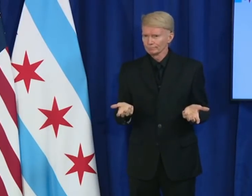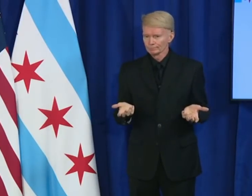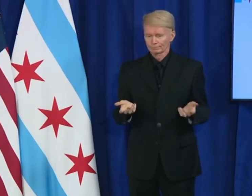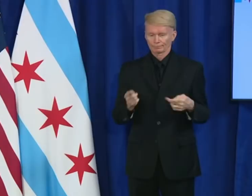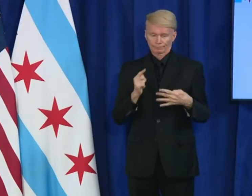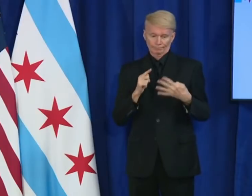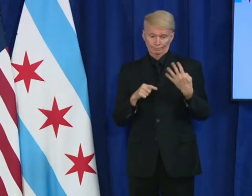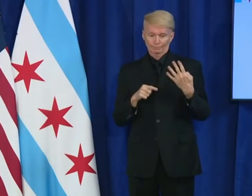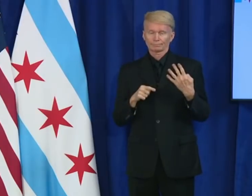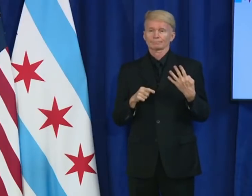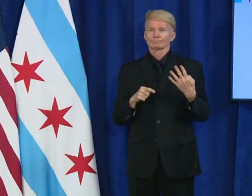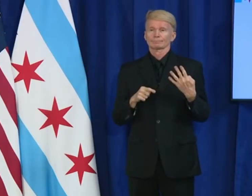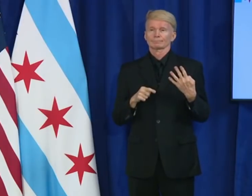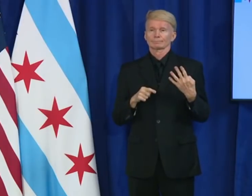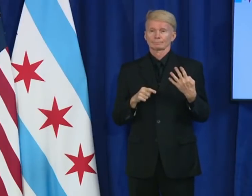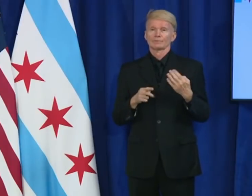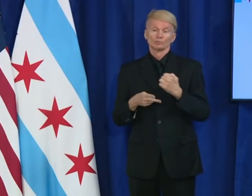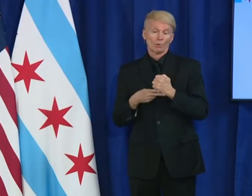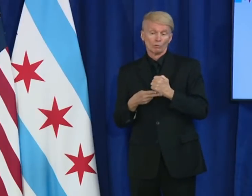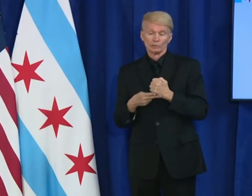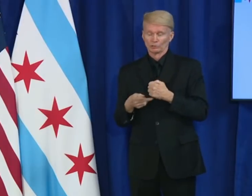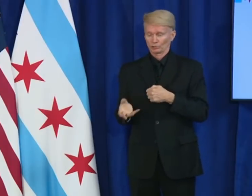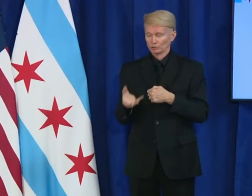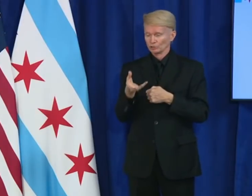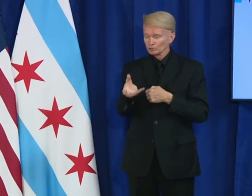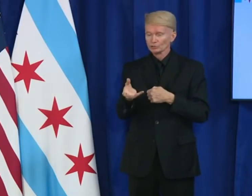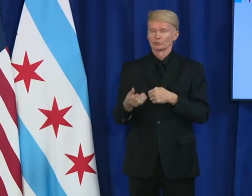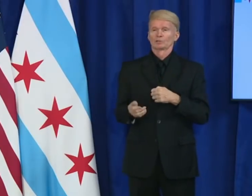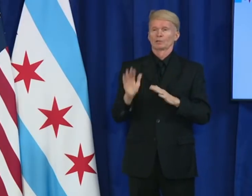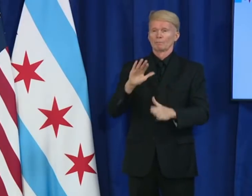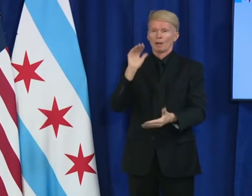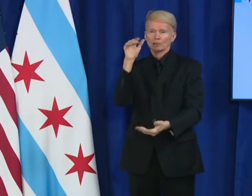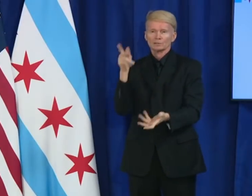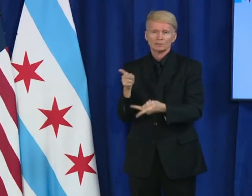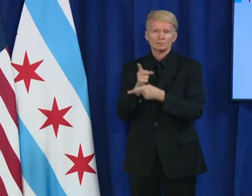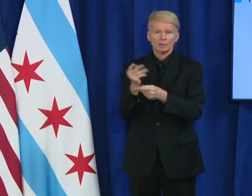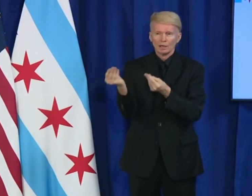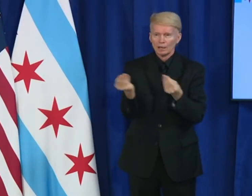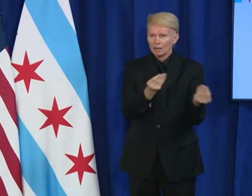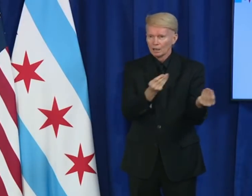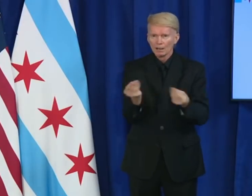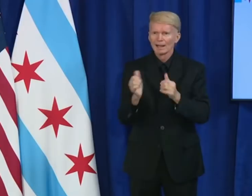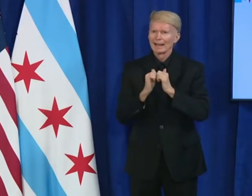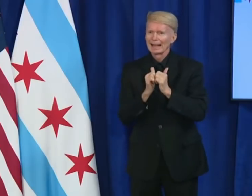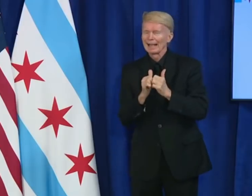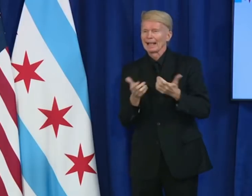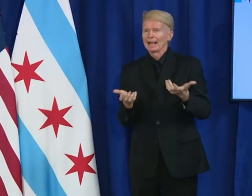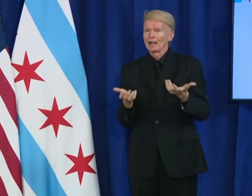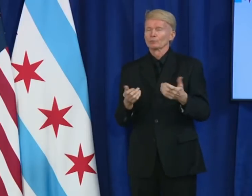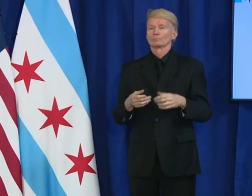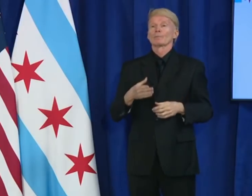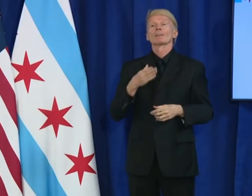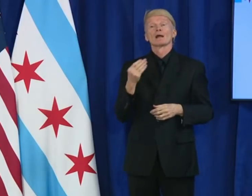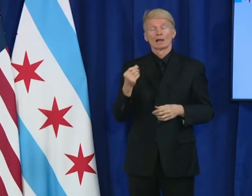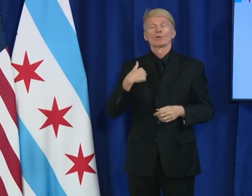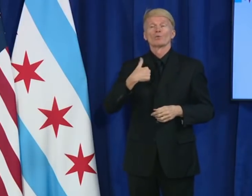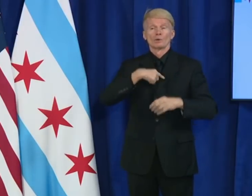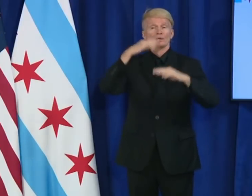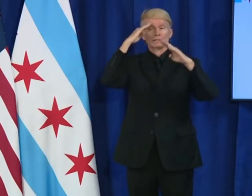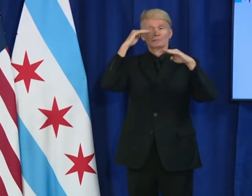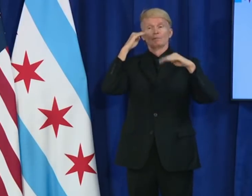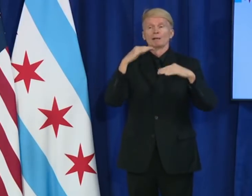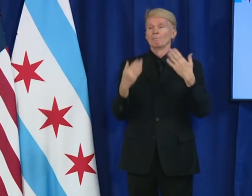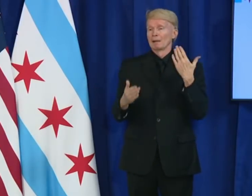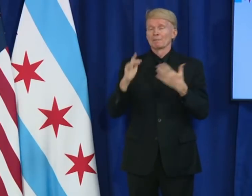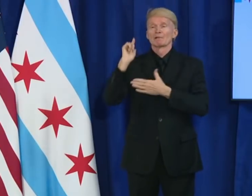for all the logistics associated with the storage and handling of these vaccines. We anticipate that over time there will be multiple vaccines on